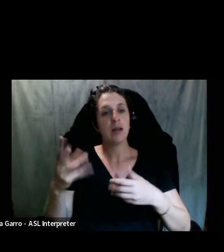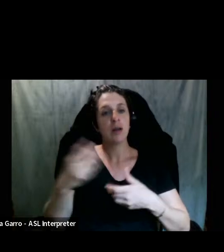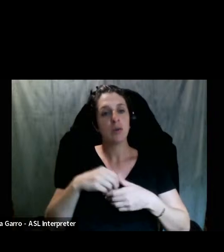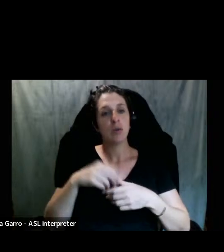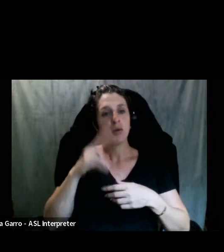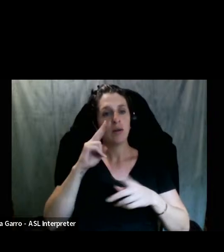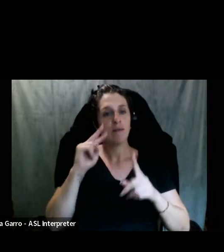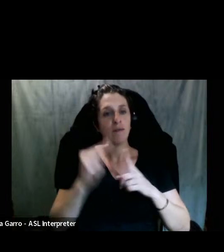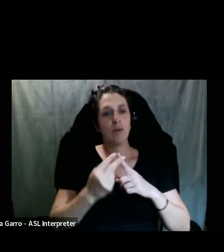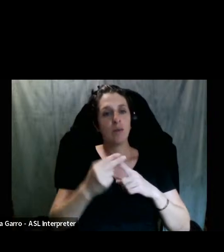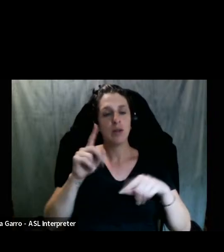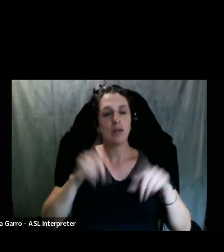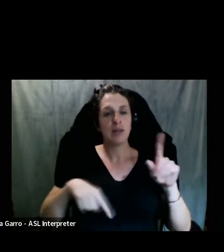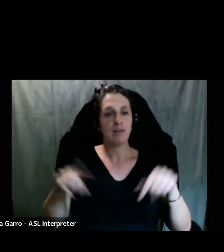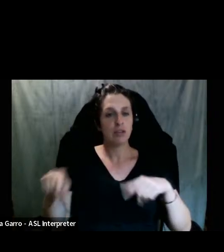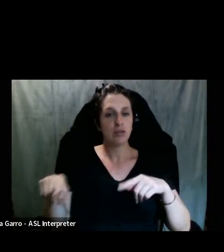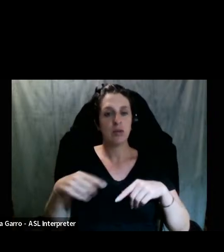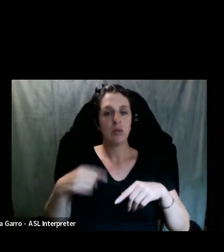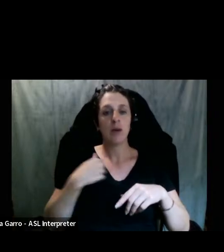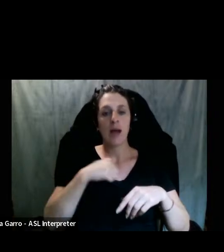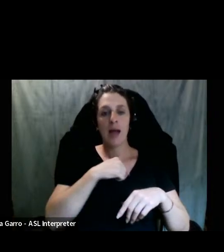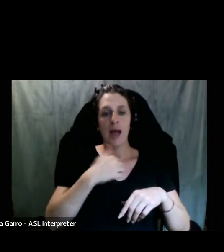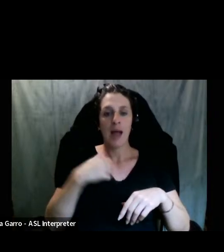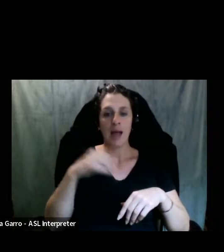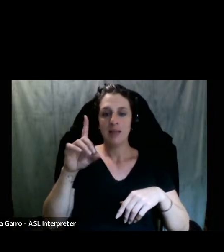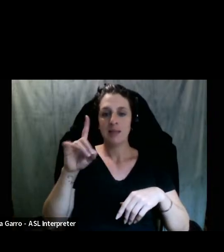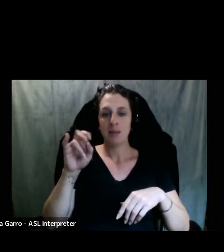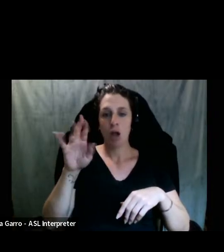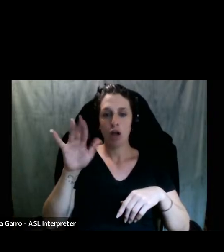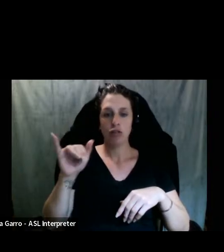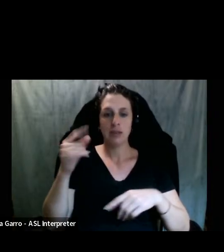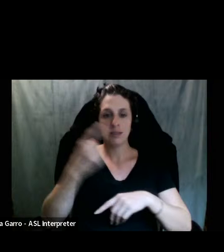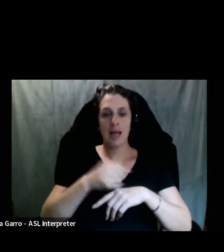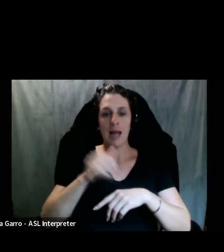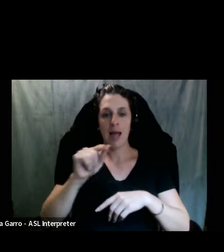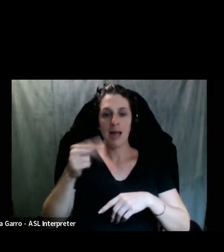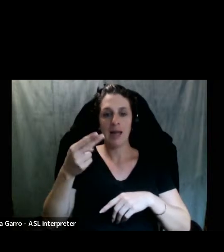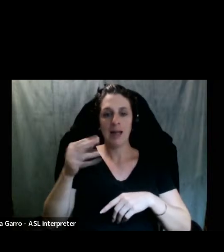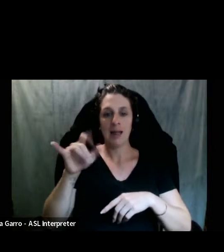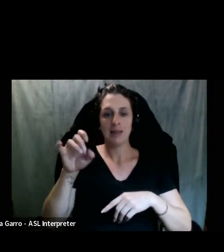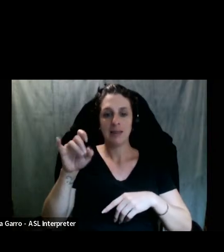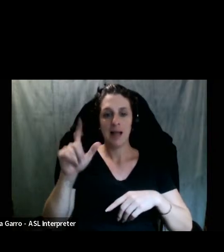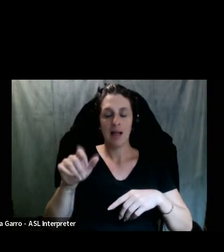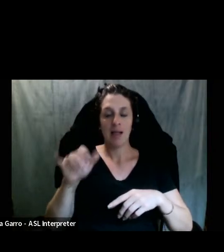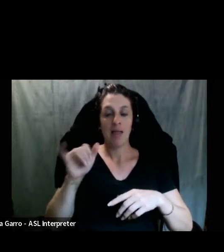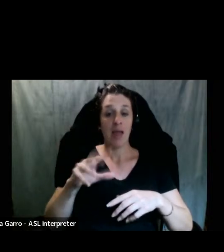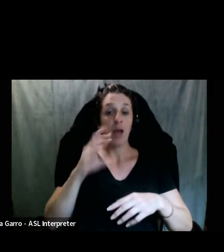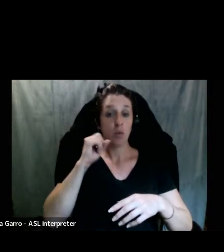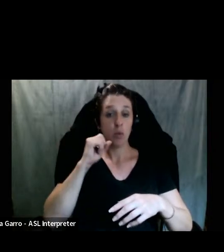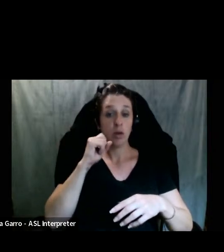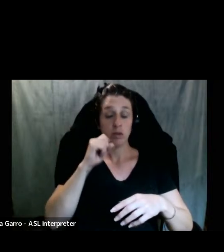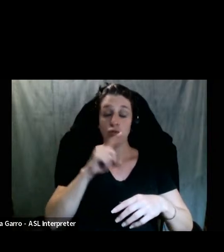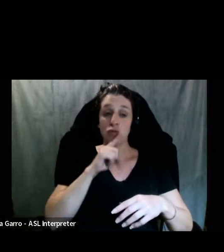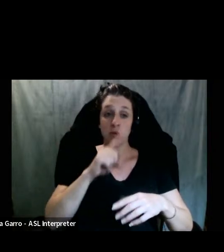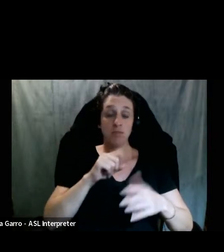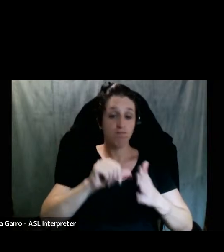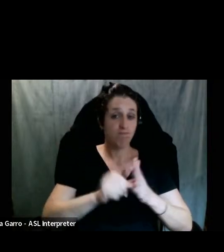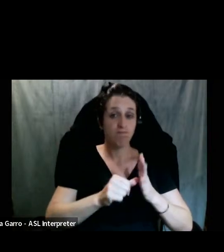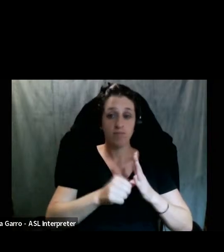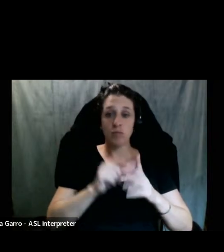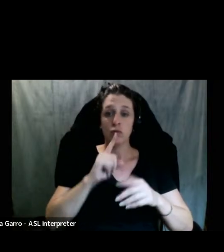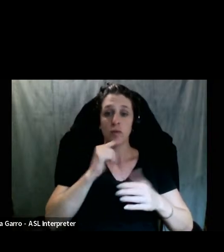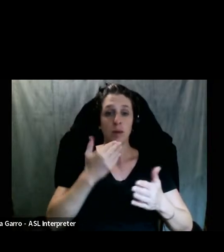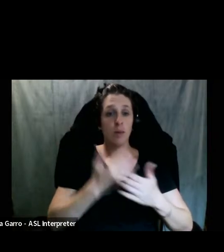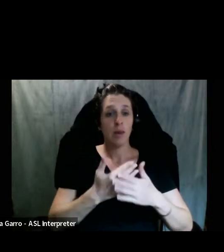just had Democracy Day at Hillsdale, and I think that was drilled in pretty well, is that, you know, I